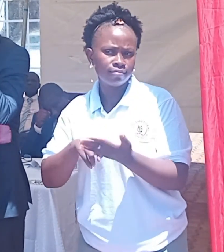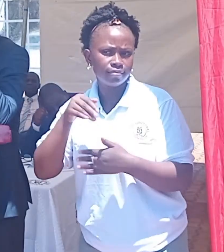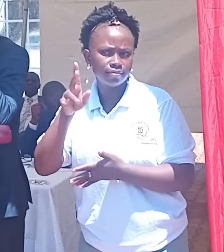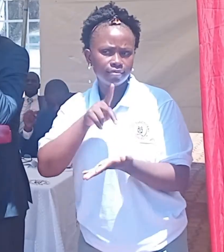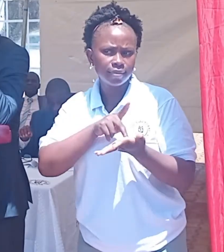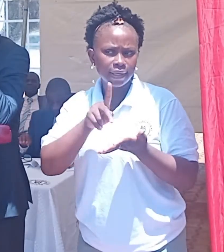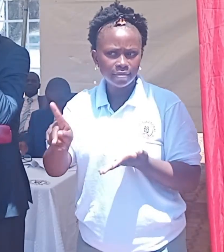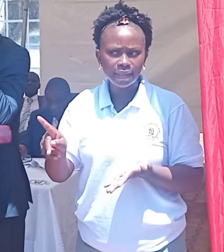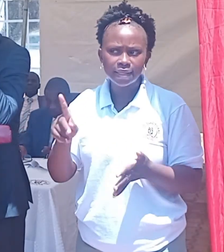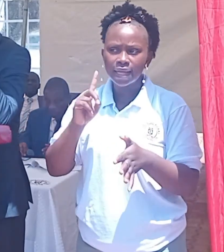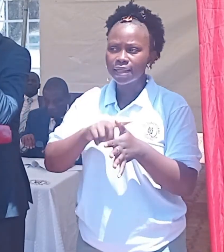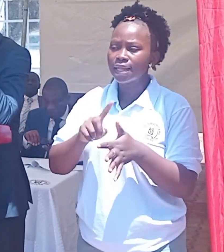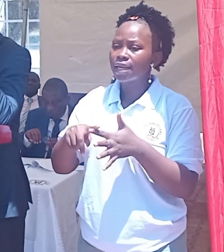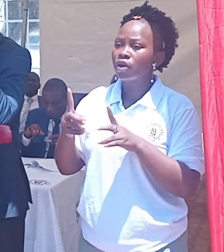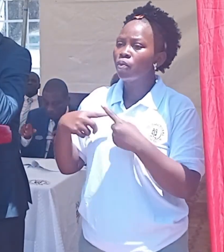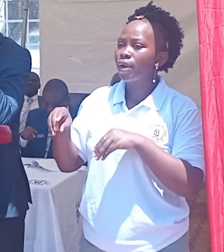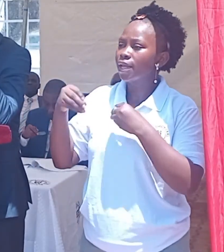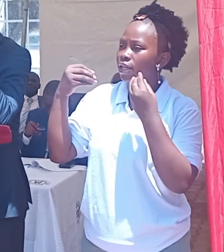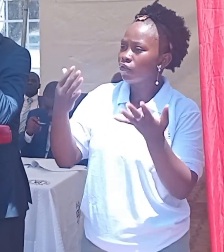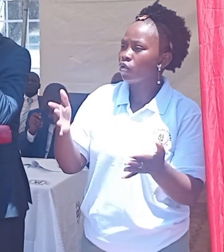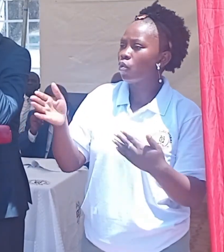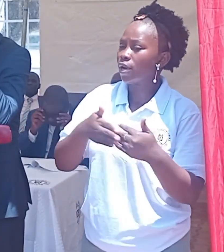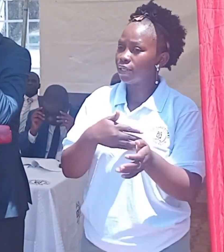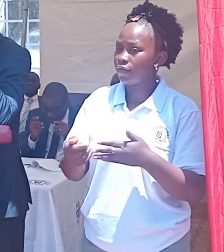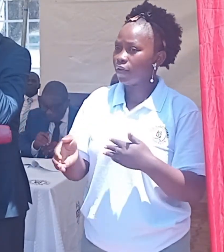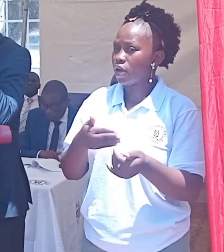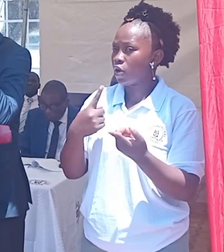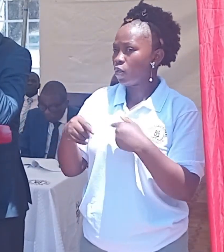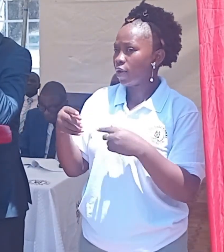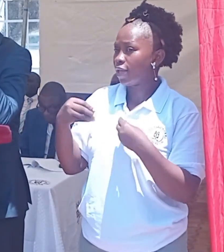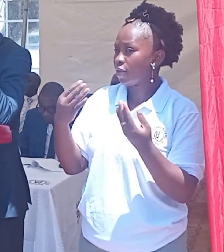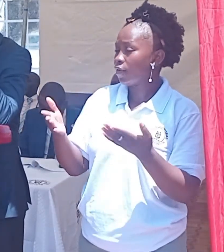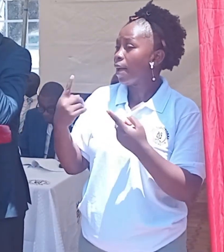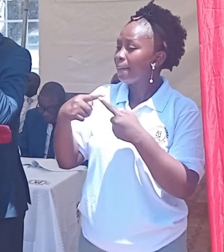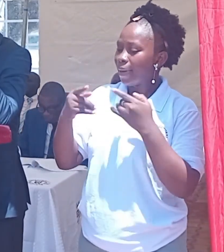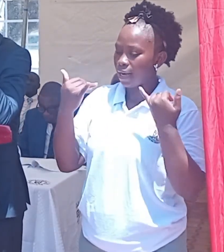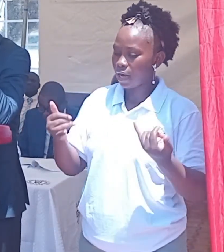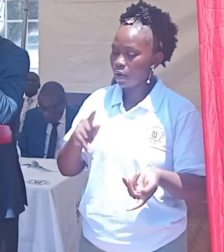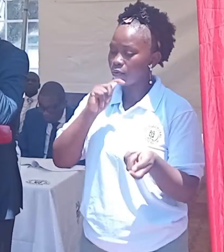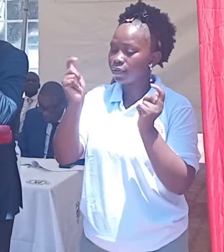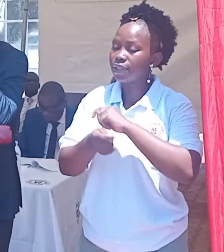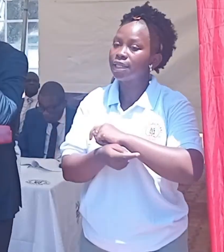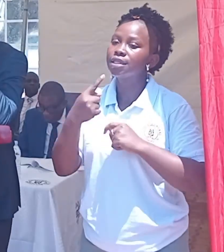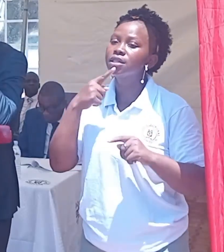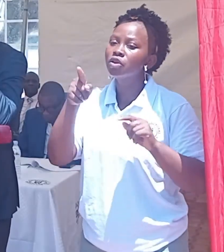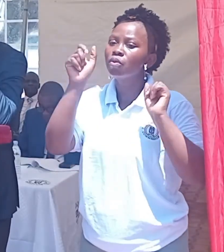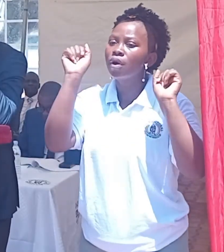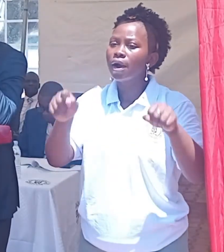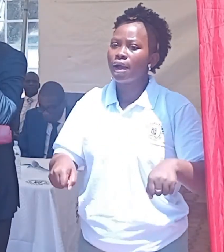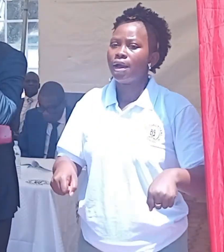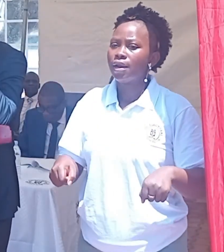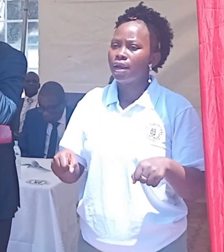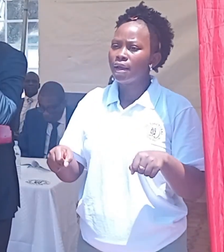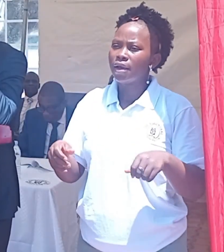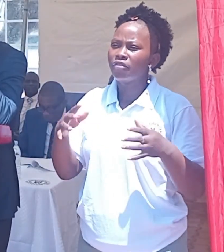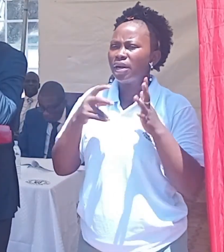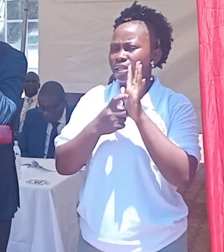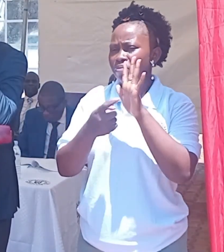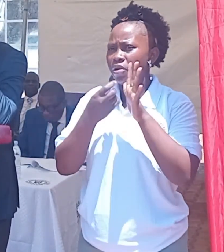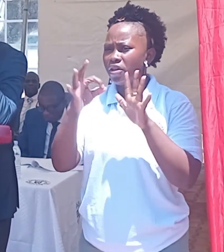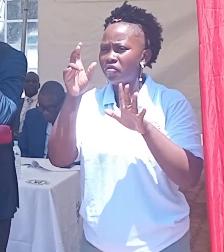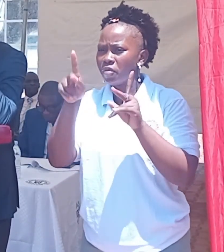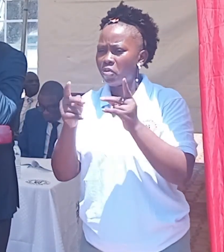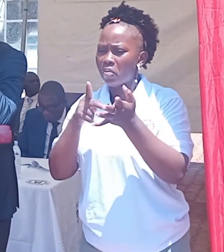payment, and issue you with whatever it is. Now we have said, no, you cannot ask people who have paid, say, for example,